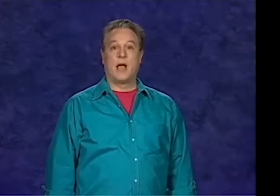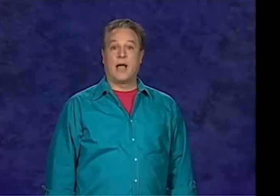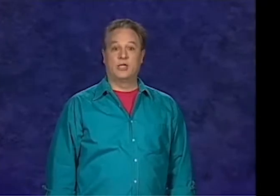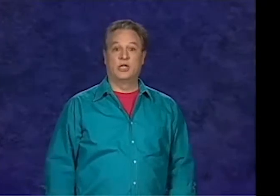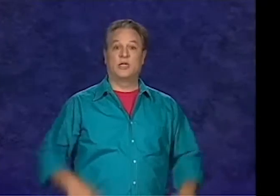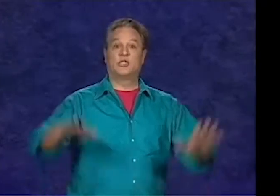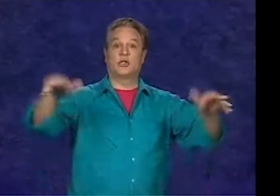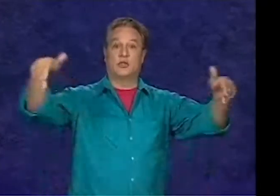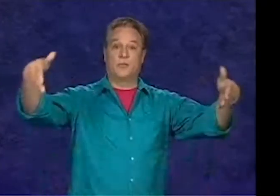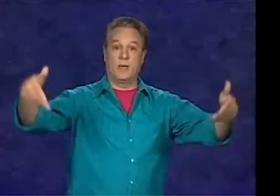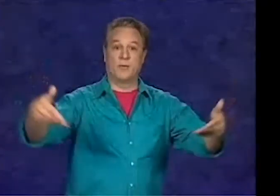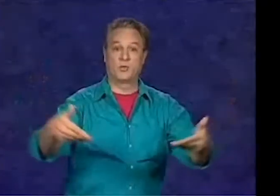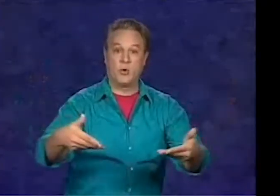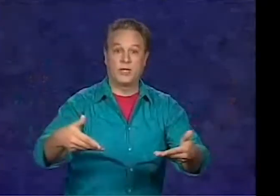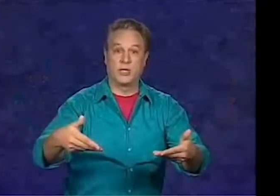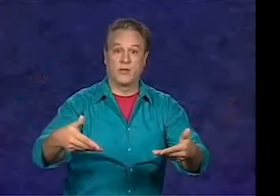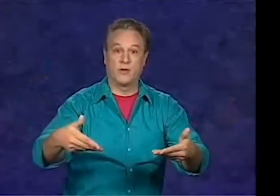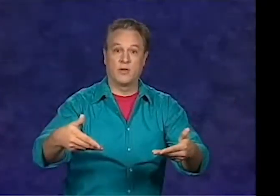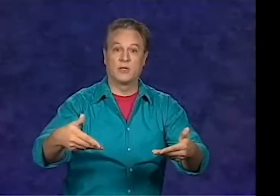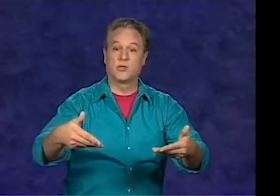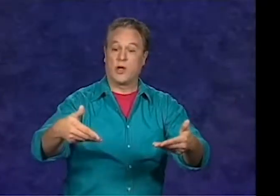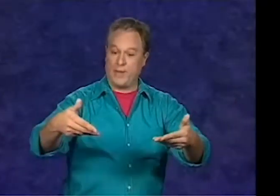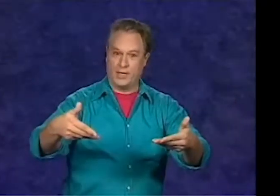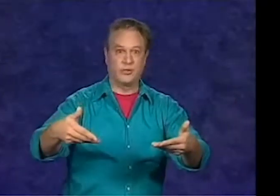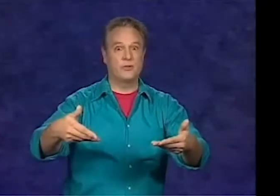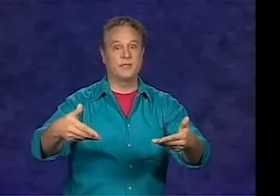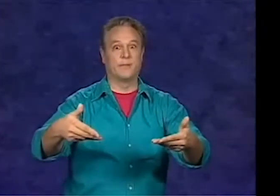I gesture two people toward each other so I may introduce them.